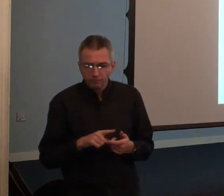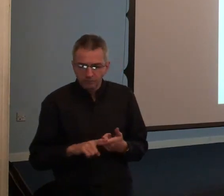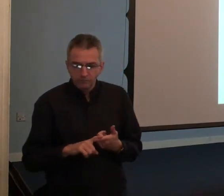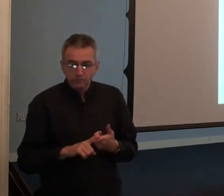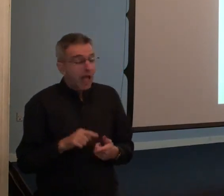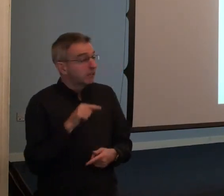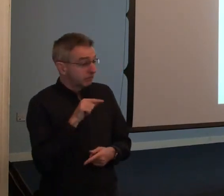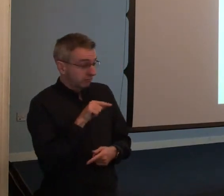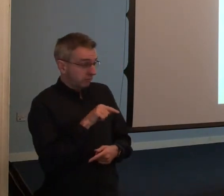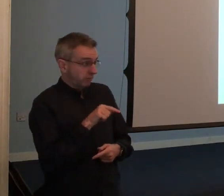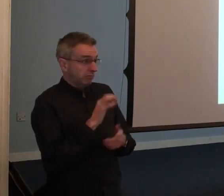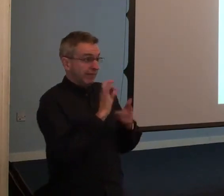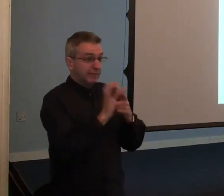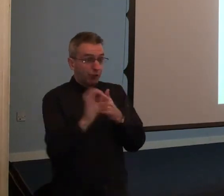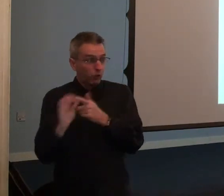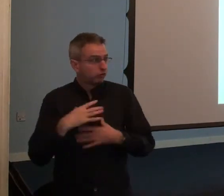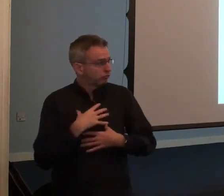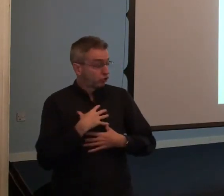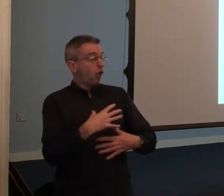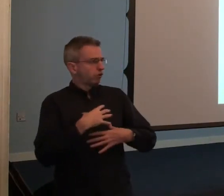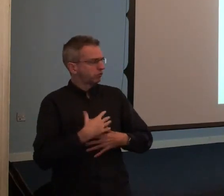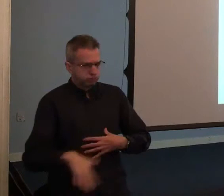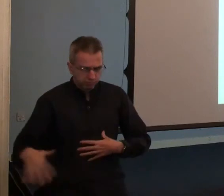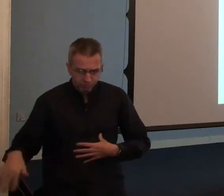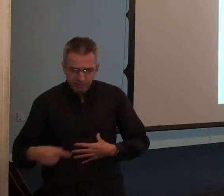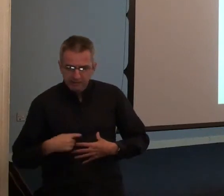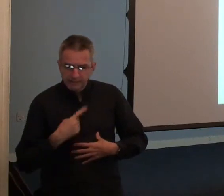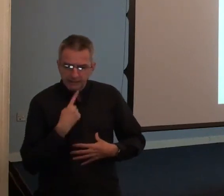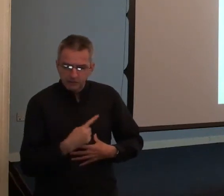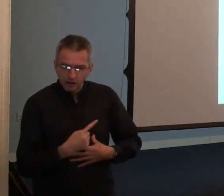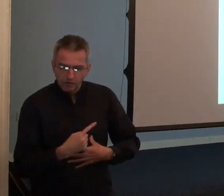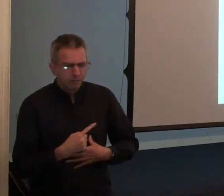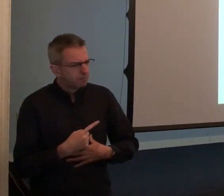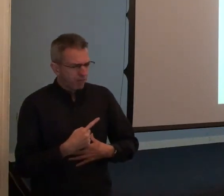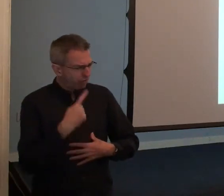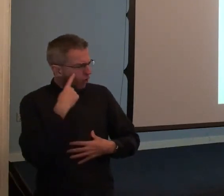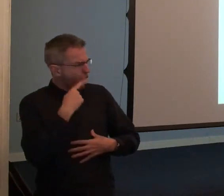humans. And that's really what eugenics is about. And the interviewer was quite shocked.